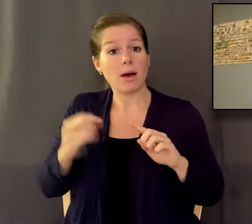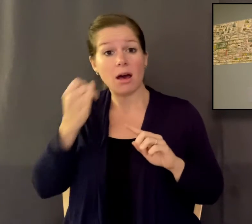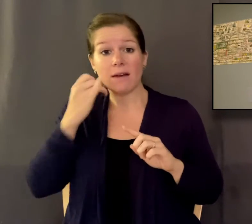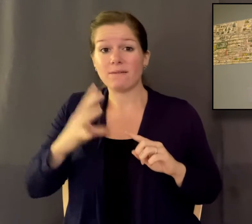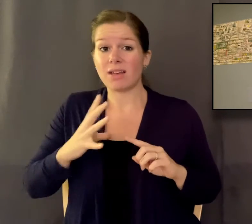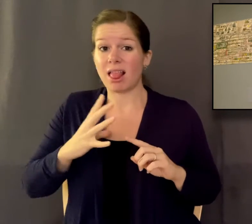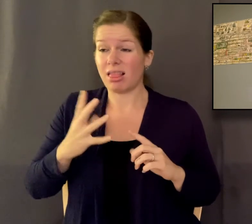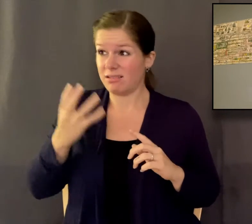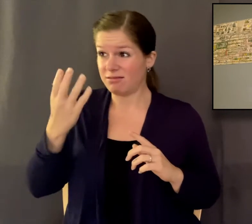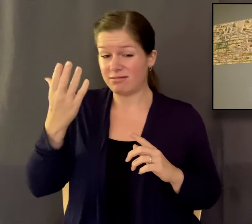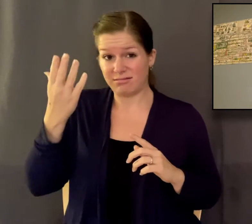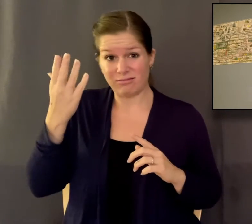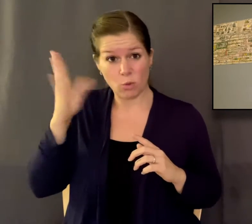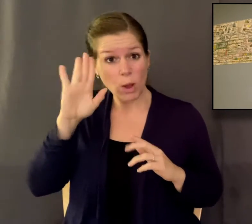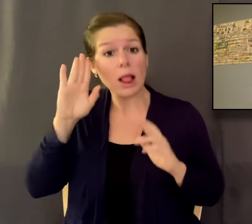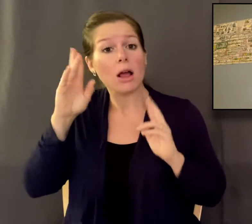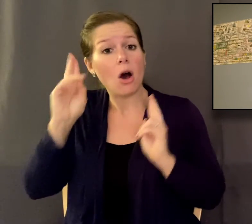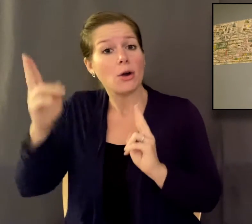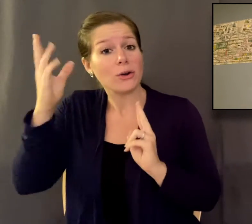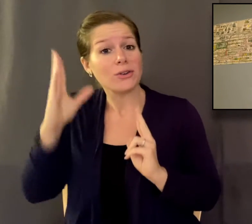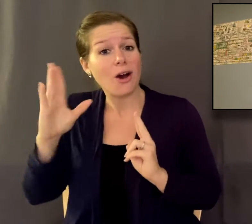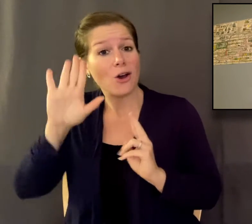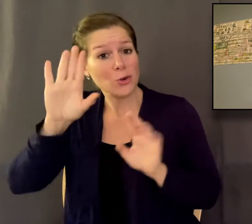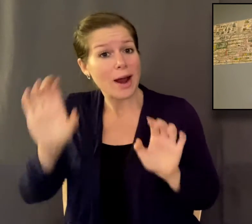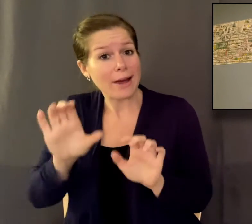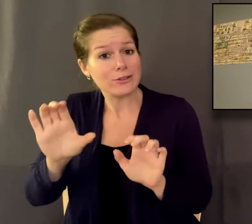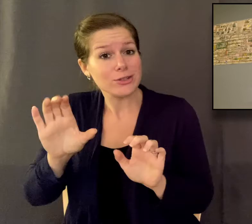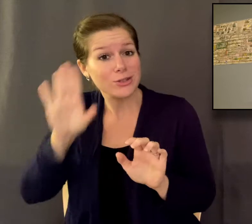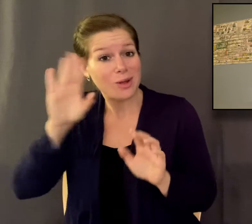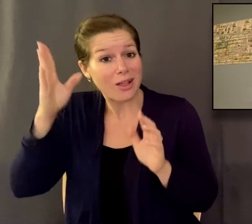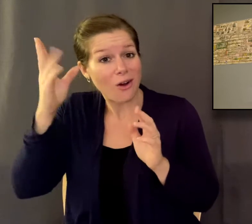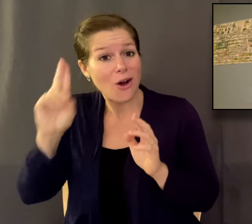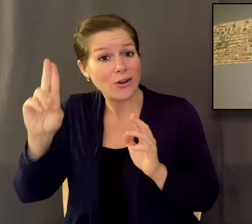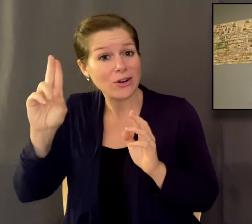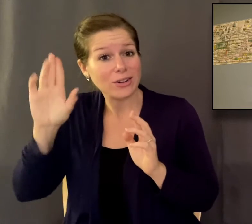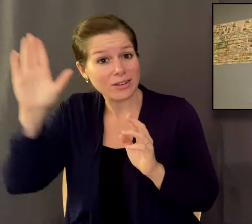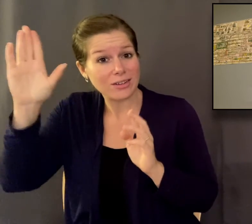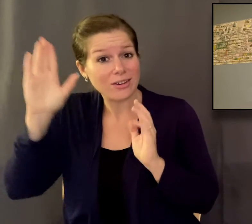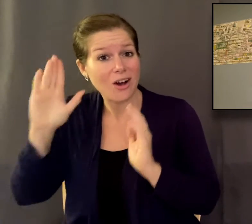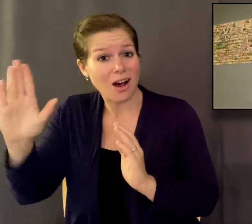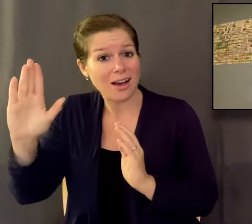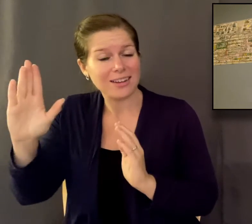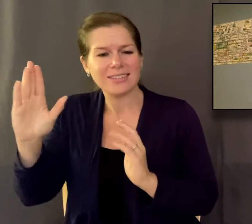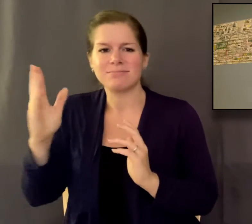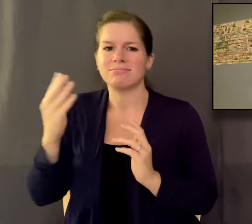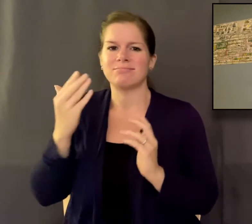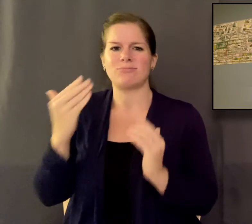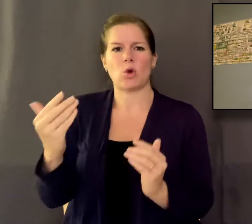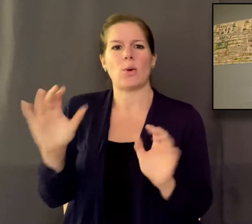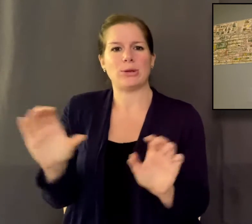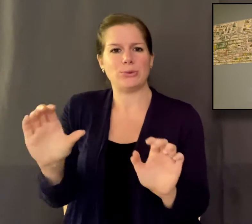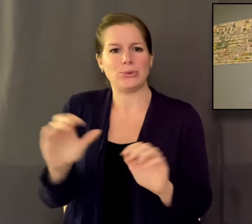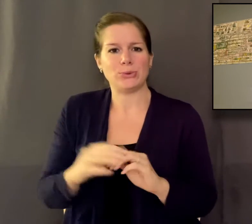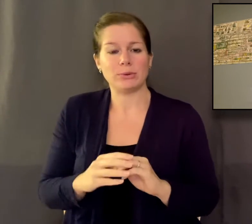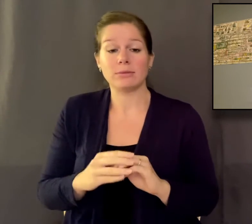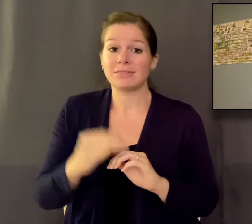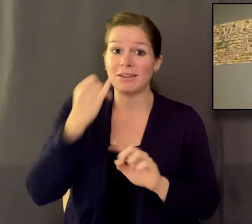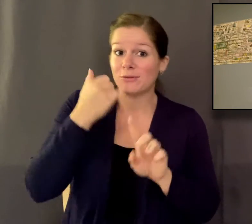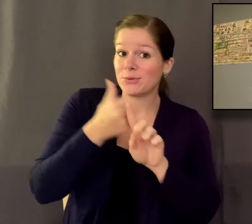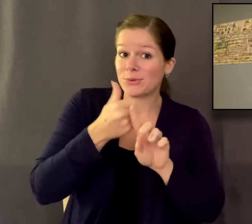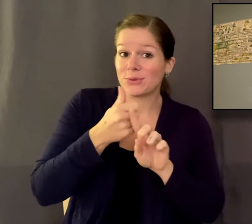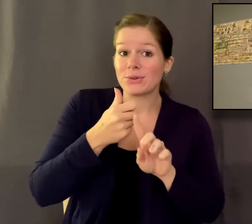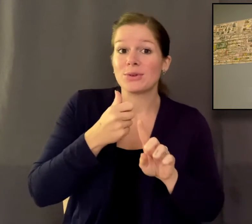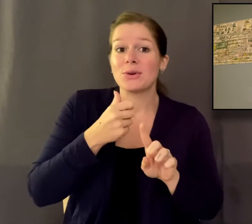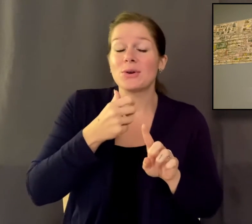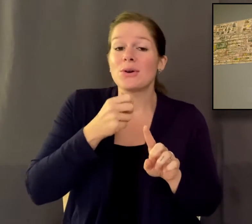ahead. If you're not of age and your parents do not give consent, then you need to wait and listen for